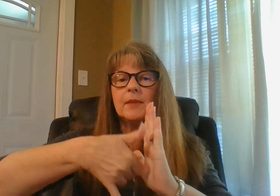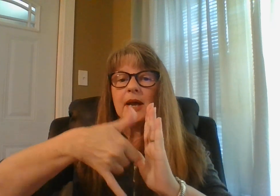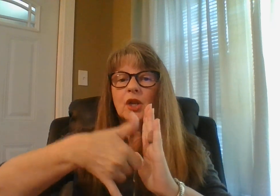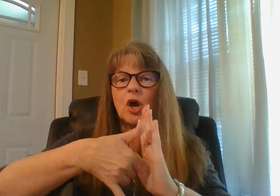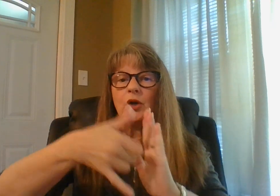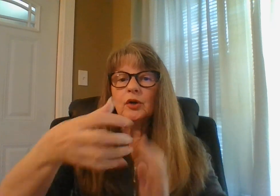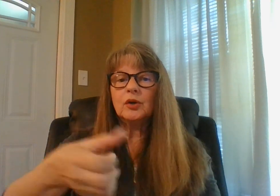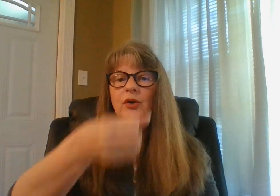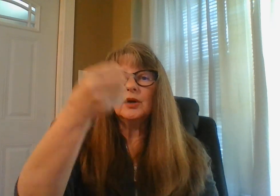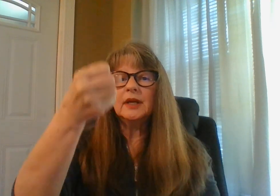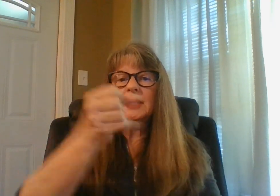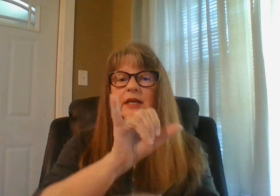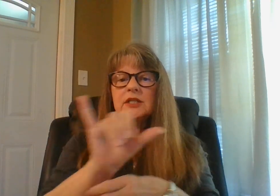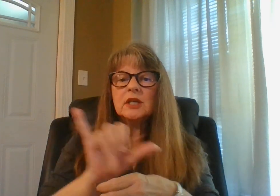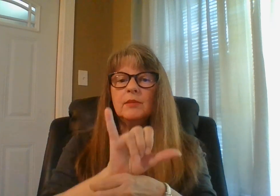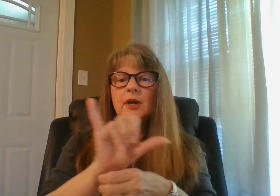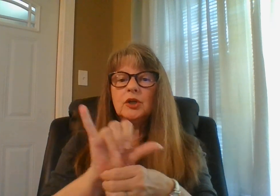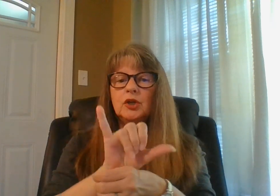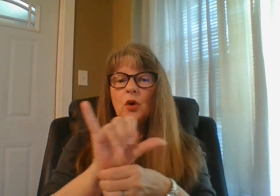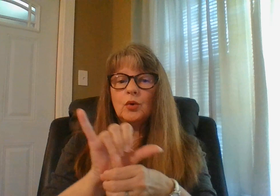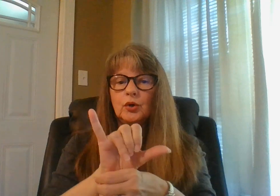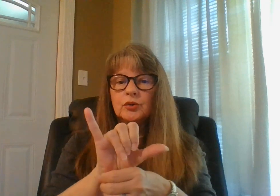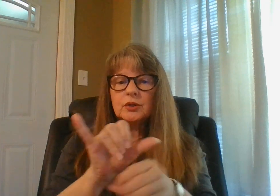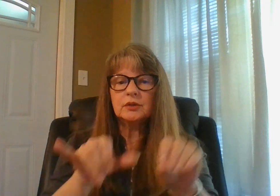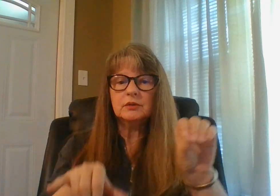my locker, get some yogurt.